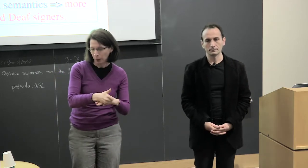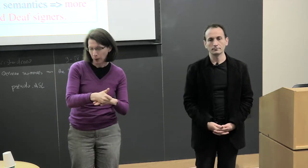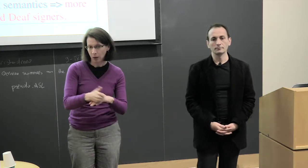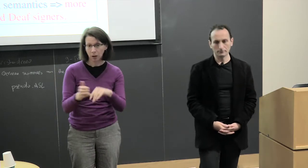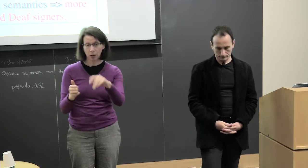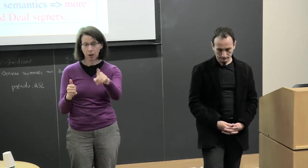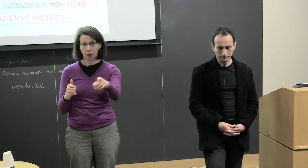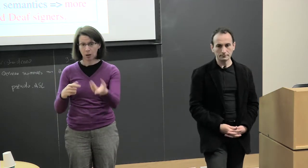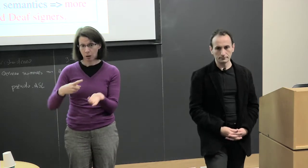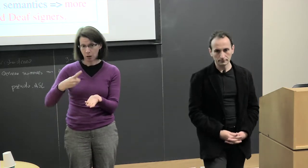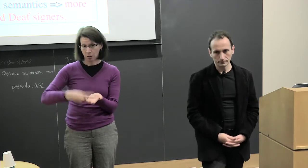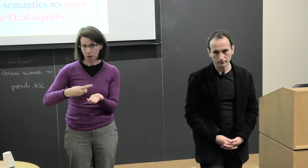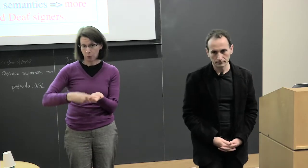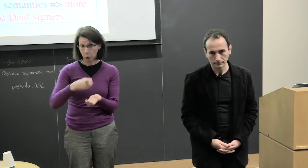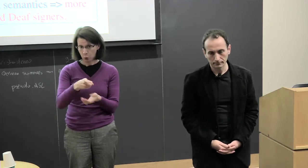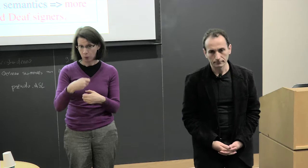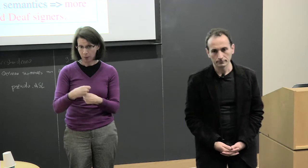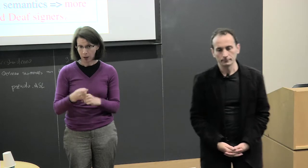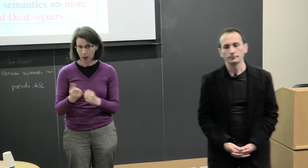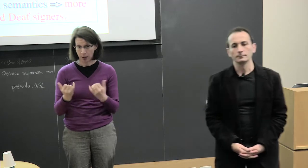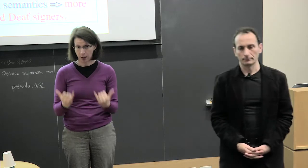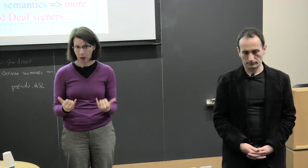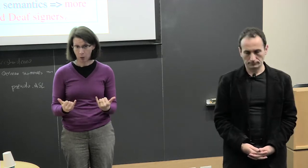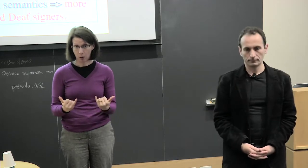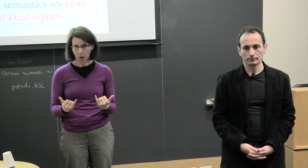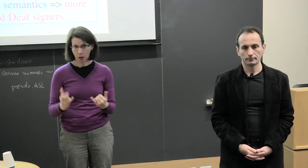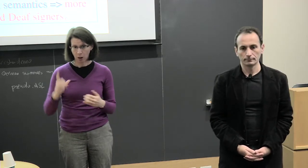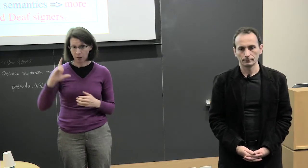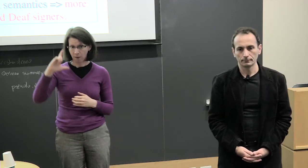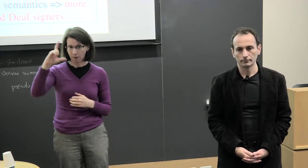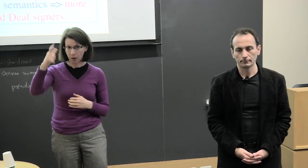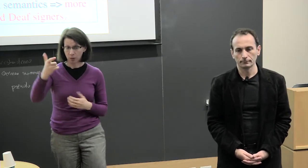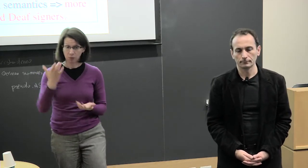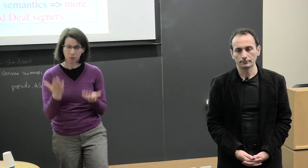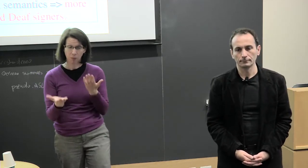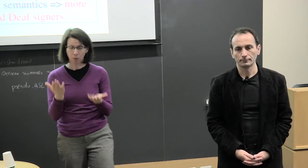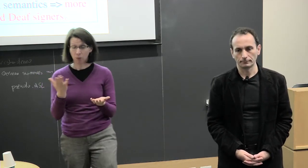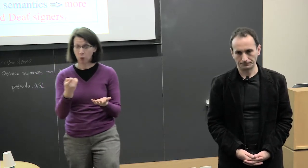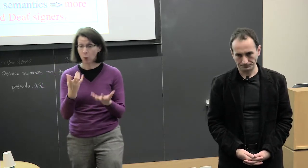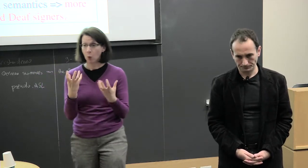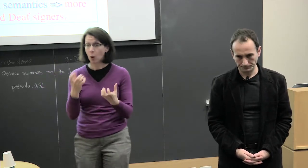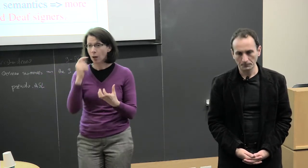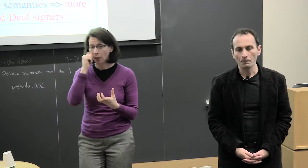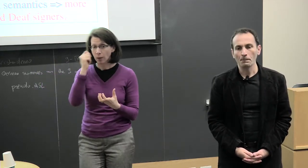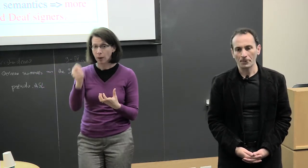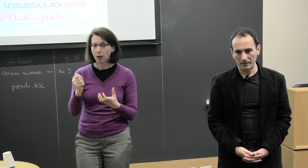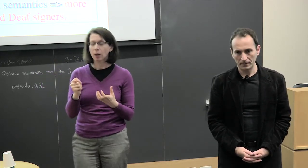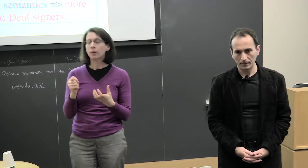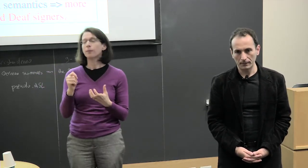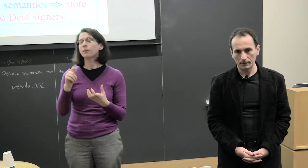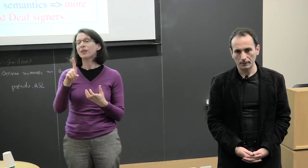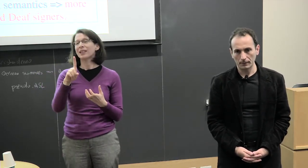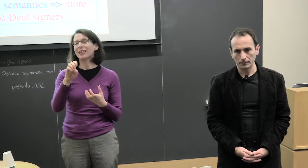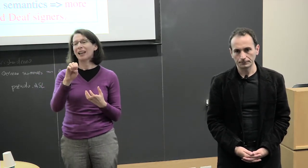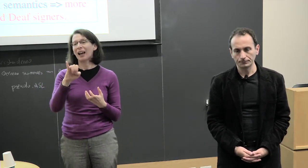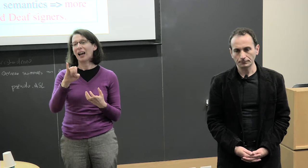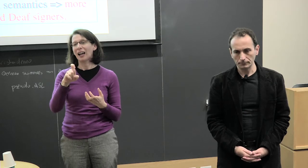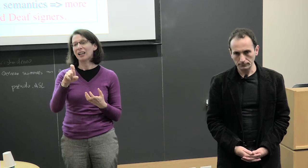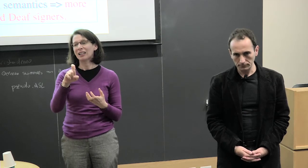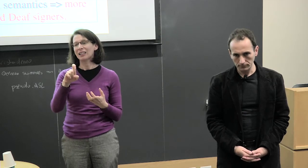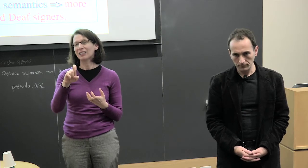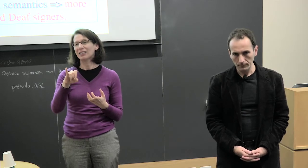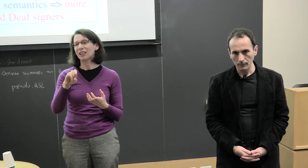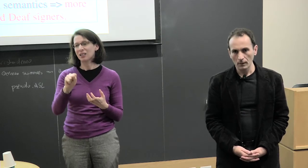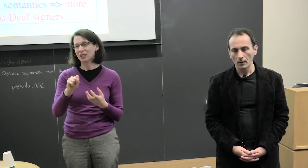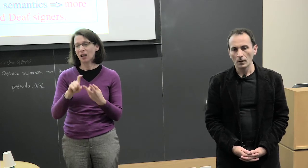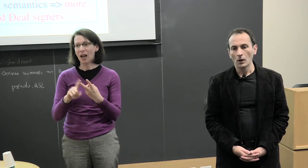argument that you're now making, that eventually you might want a theory that unifies an outlander X is kind of independent of the